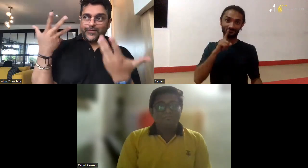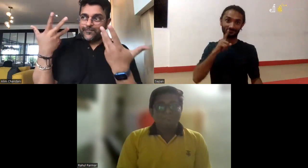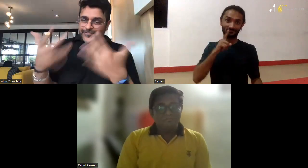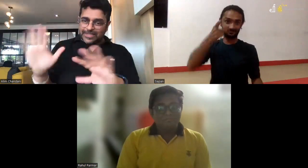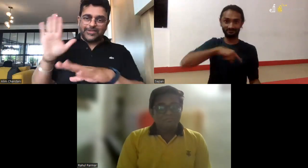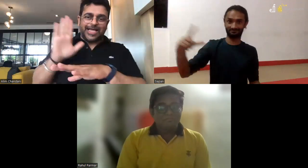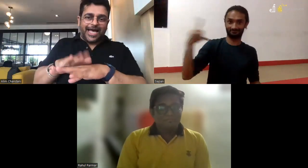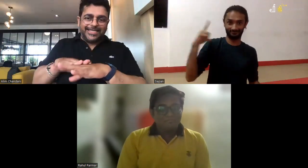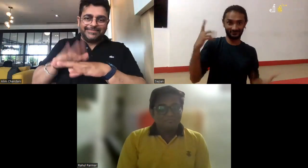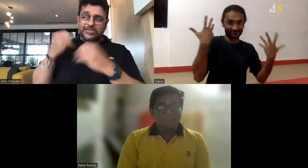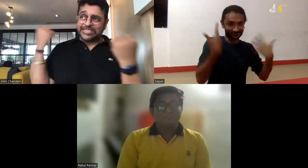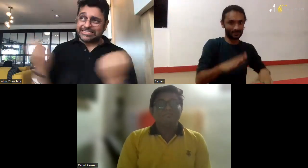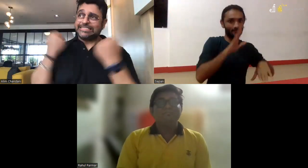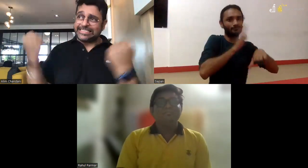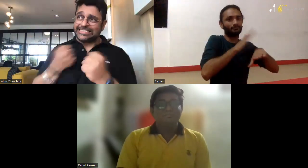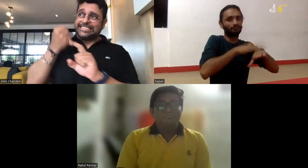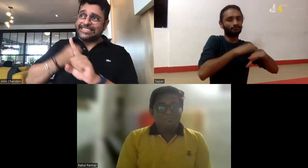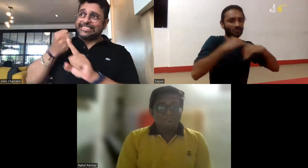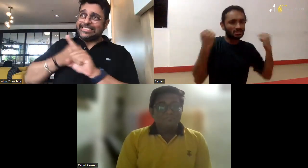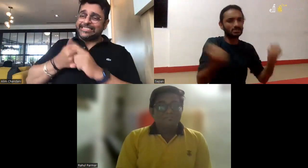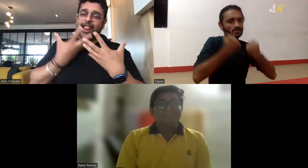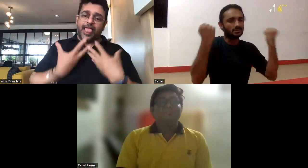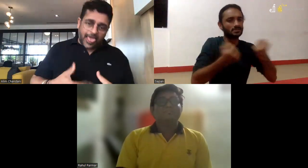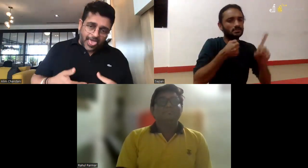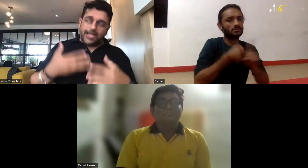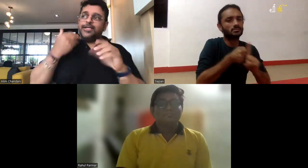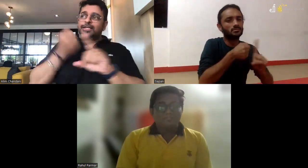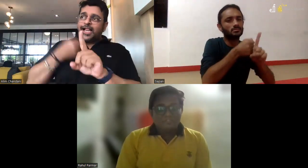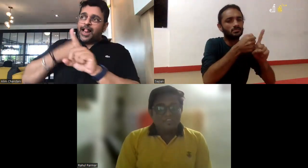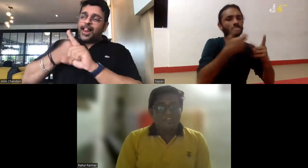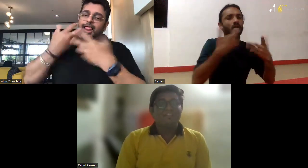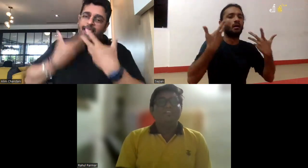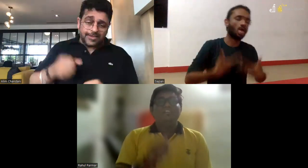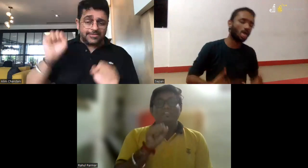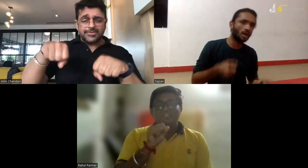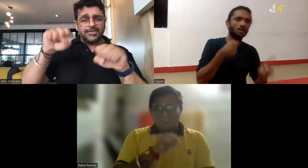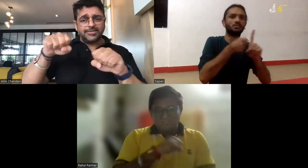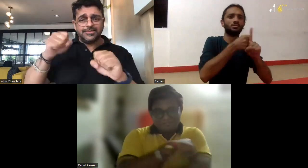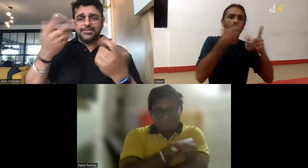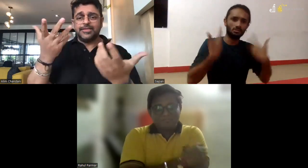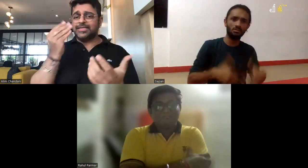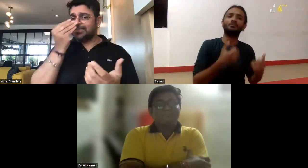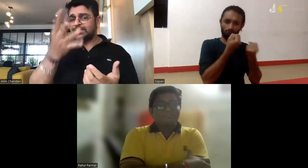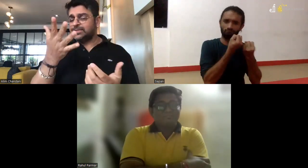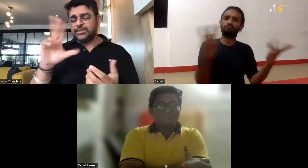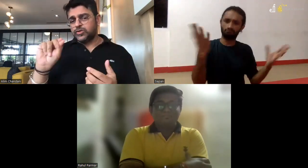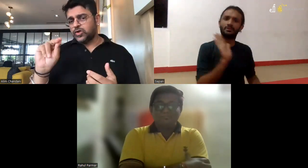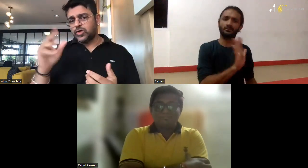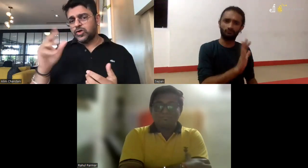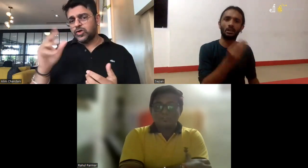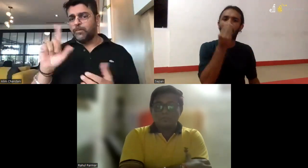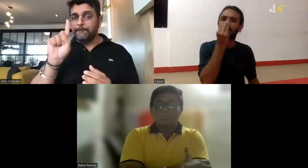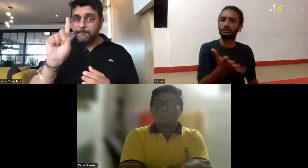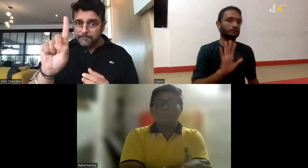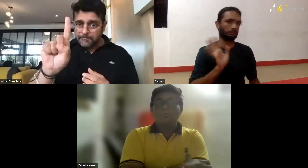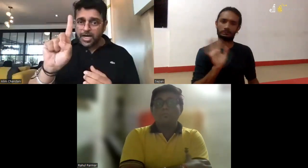to help other deaf people too. I hope it's clear, and I'm glad to see